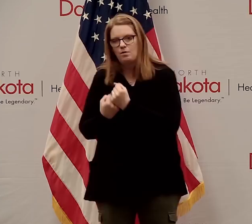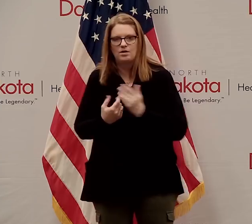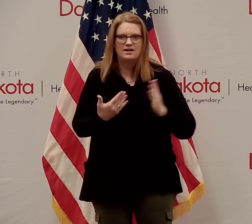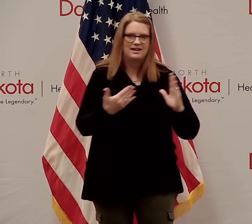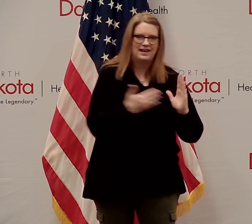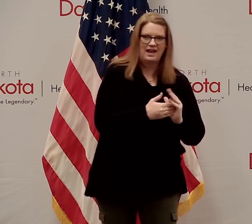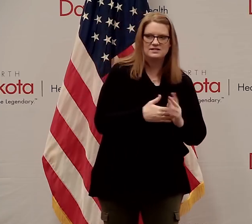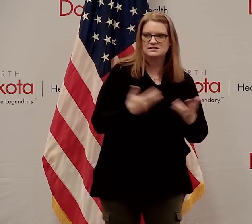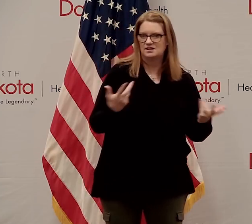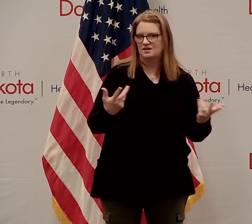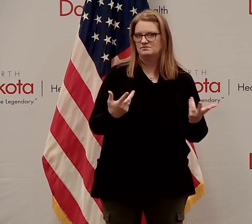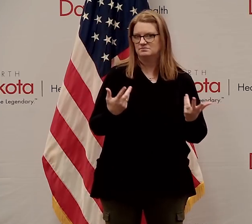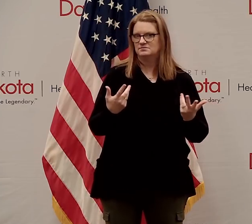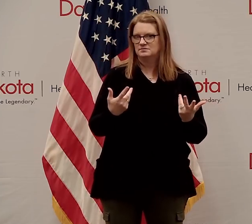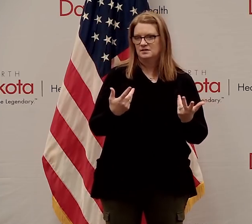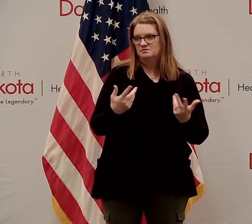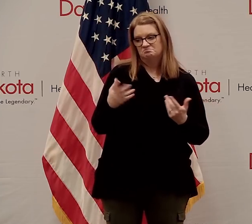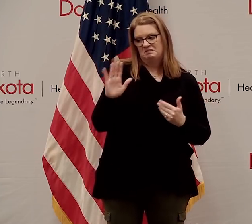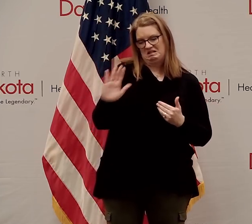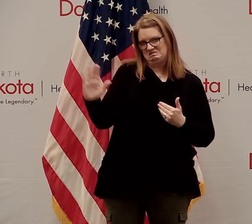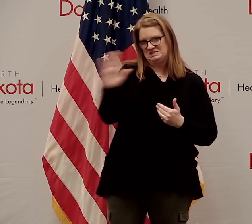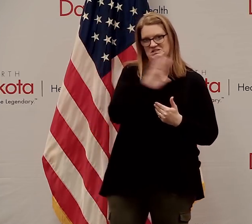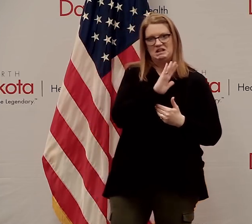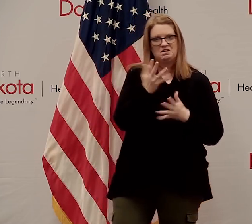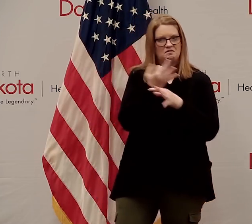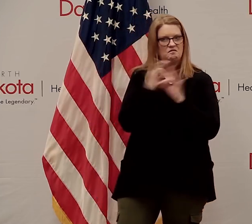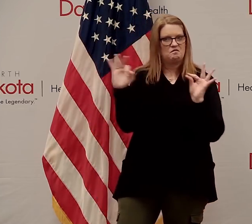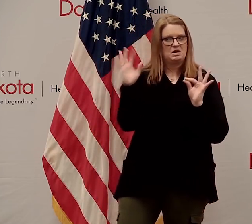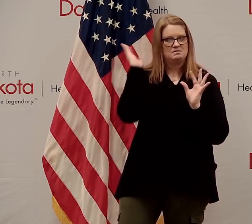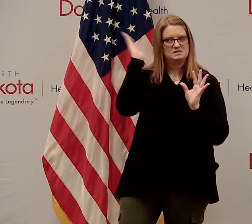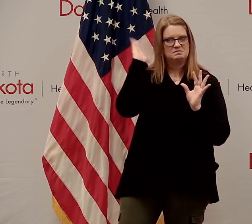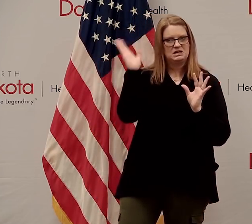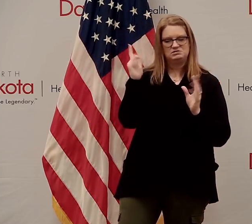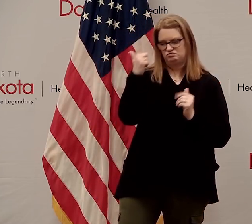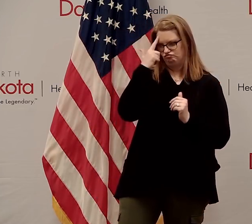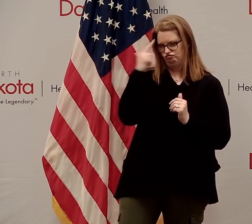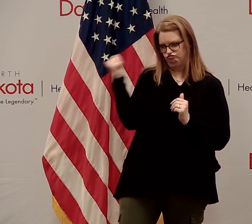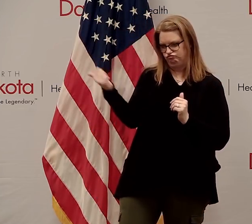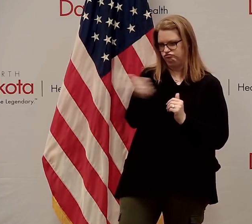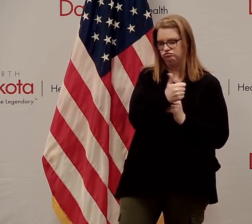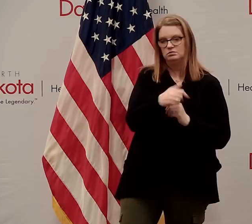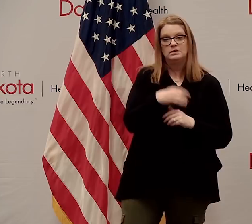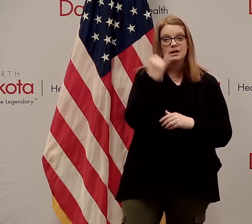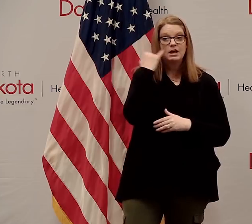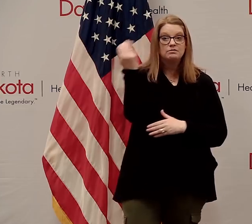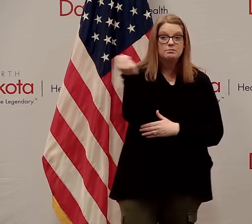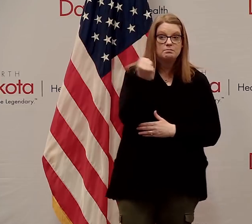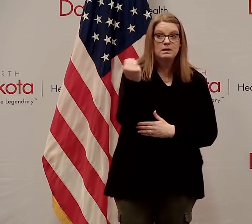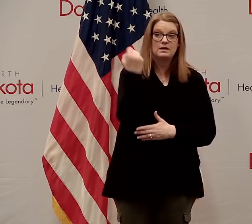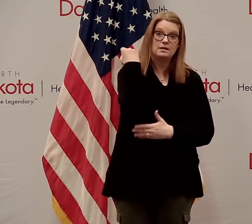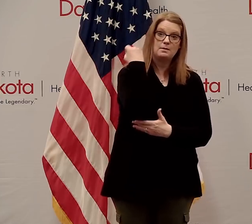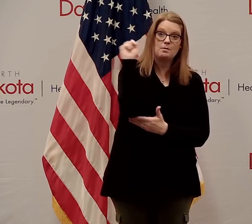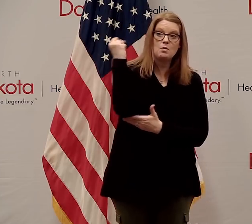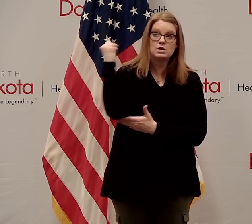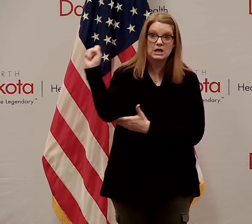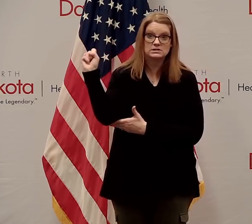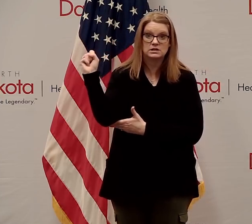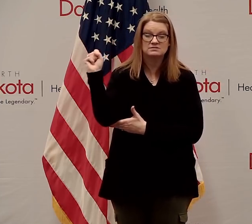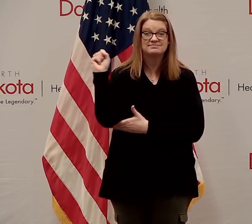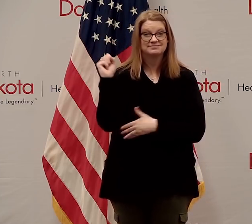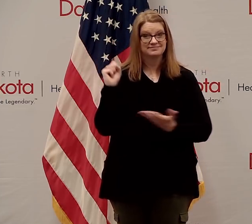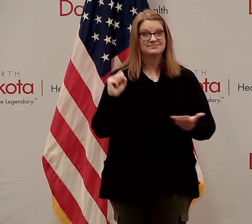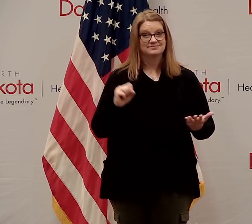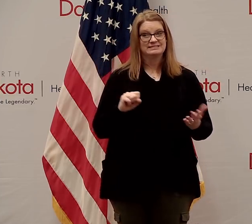time, and I think it's a fantastic thing about America. So if they are protesting on Monday, we would just ask